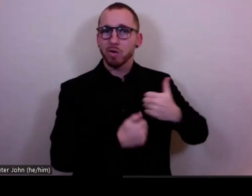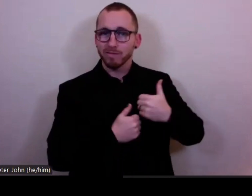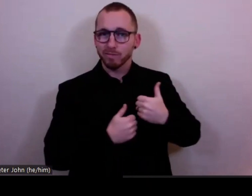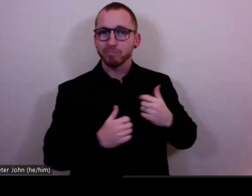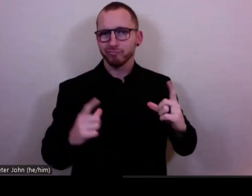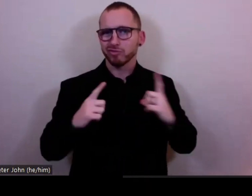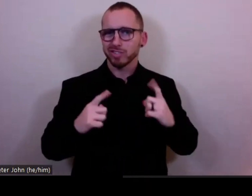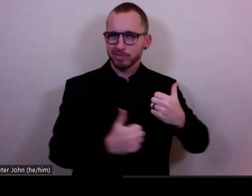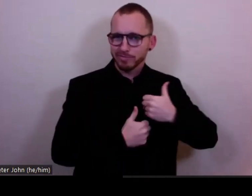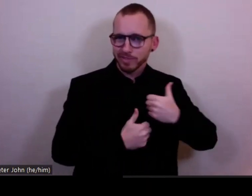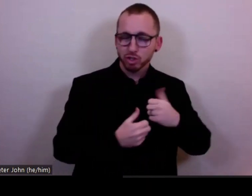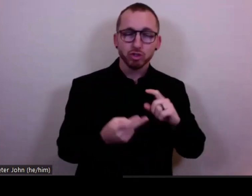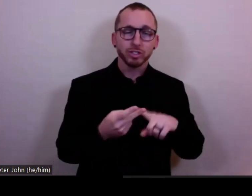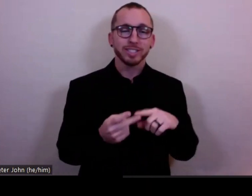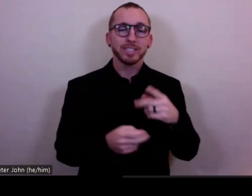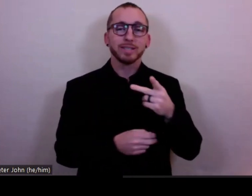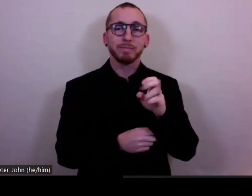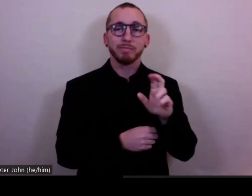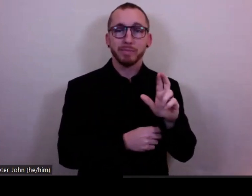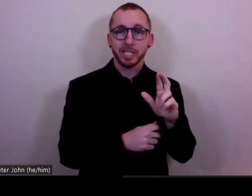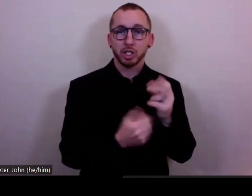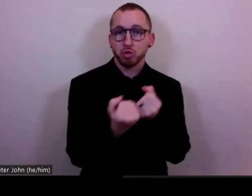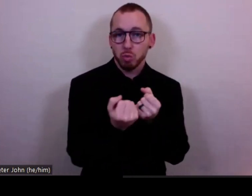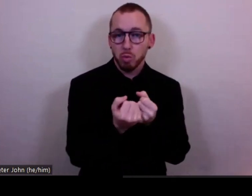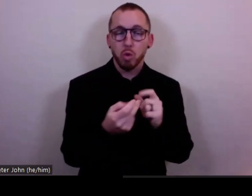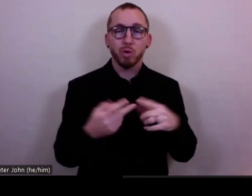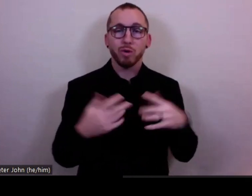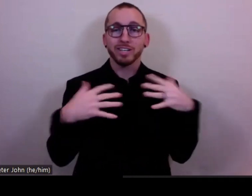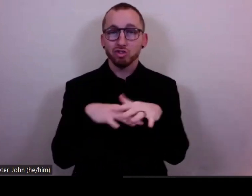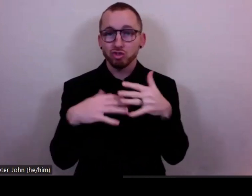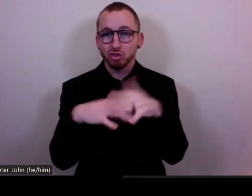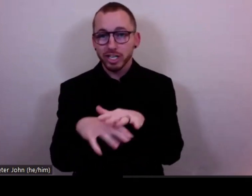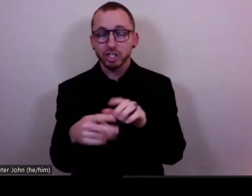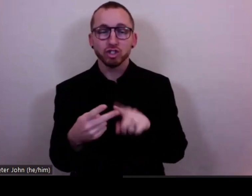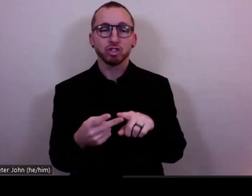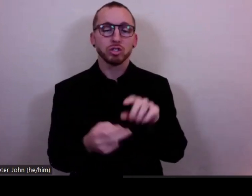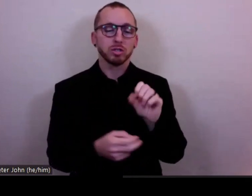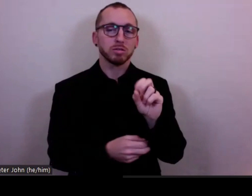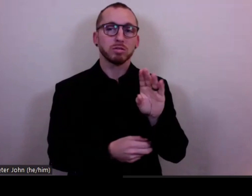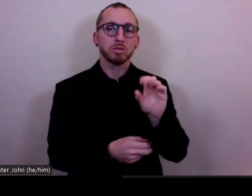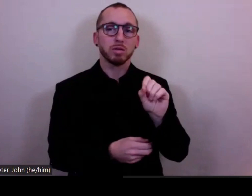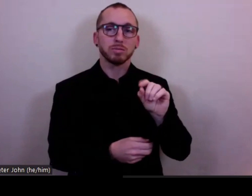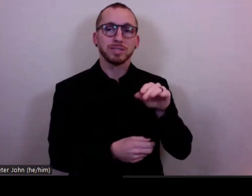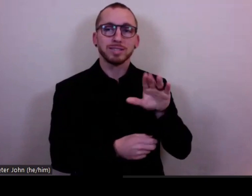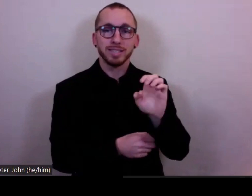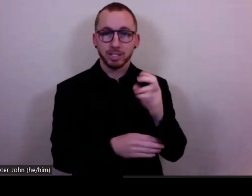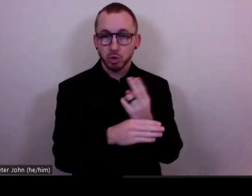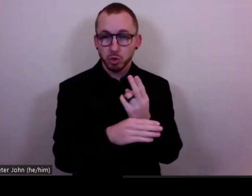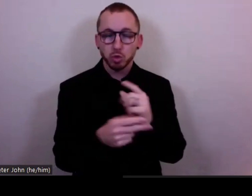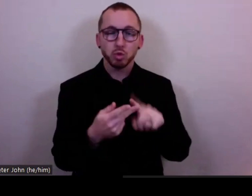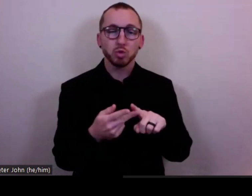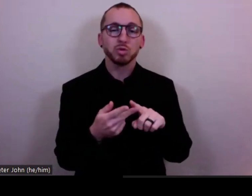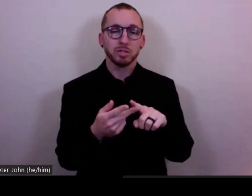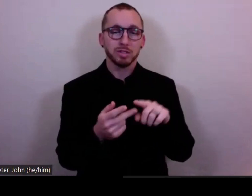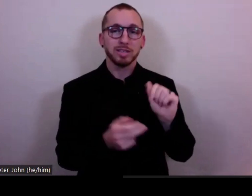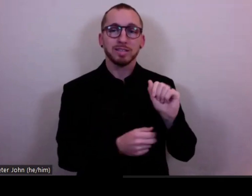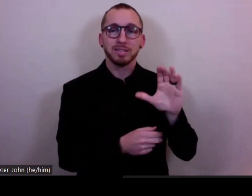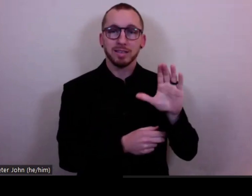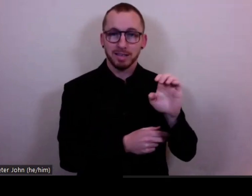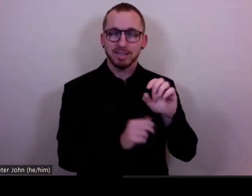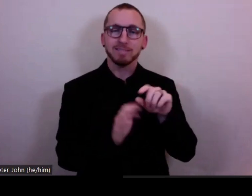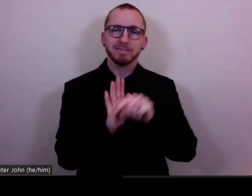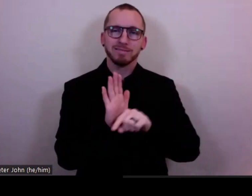support, integration, substance use, adverse childhood experiences, the impact